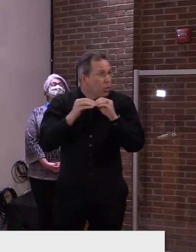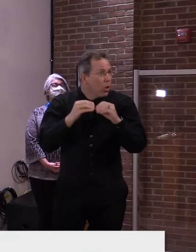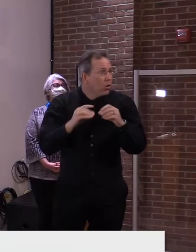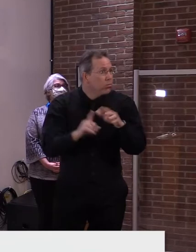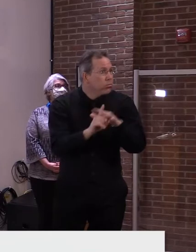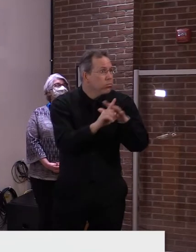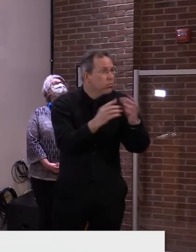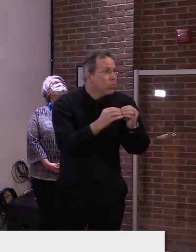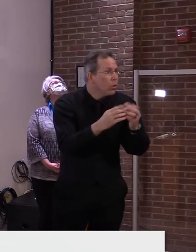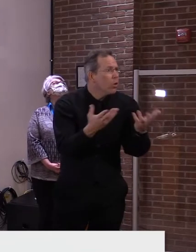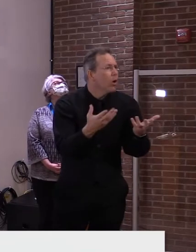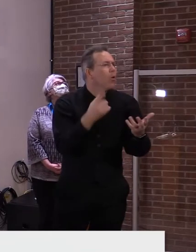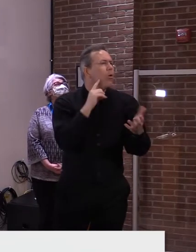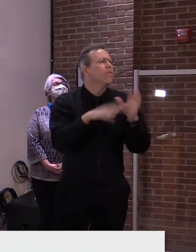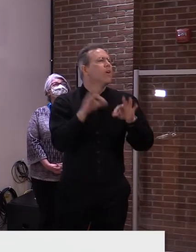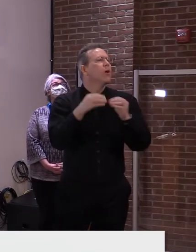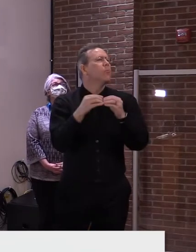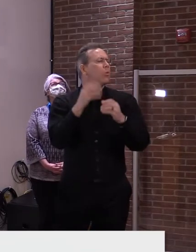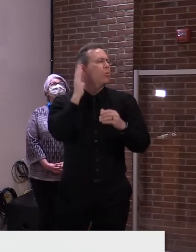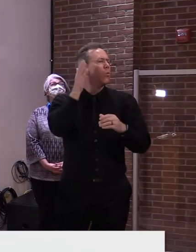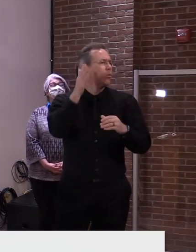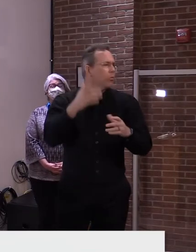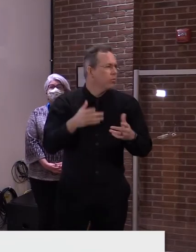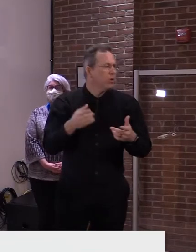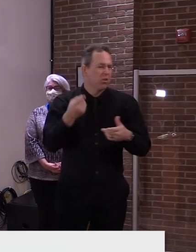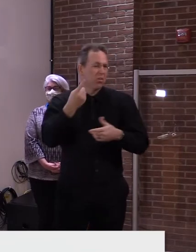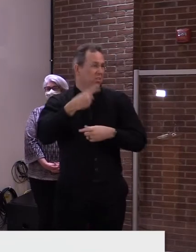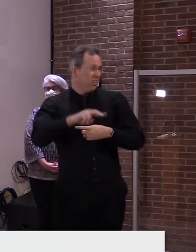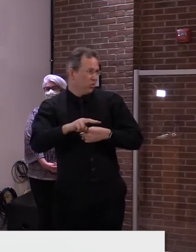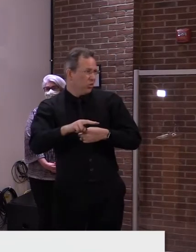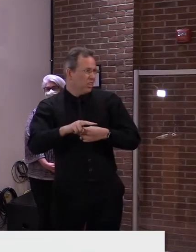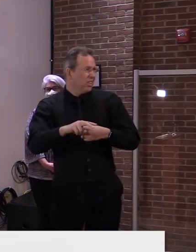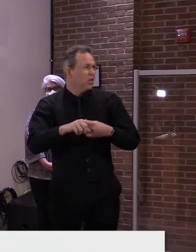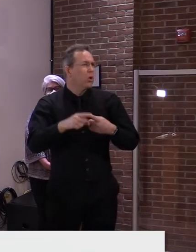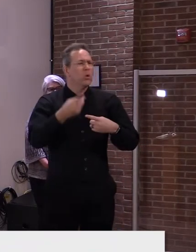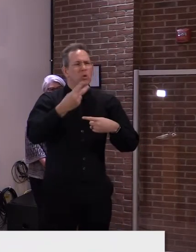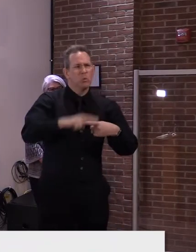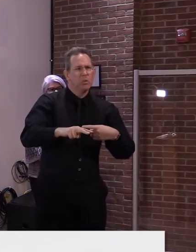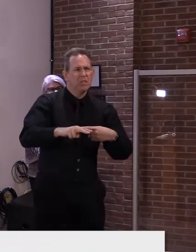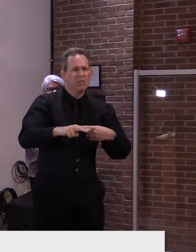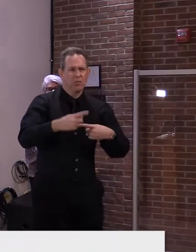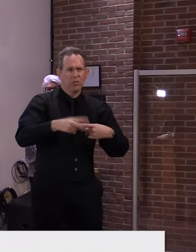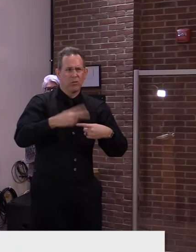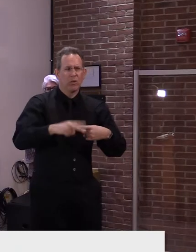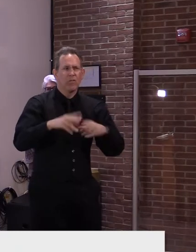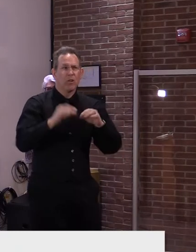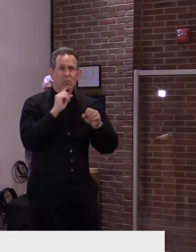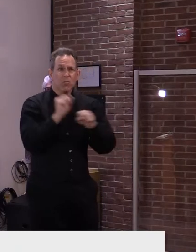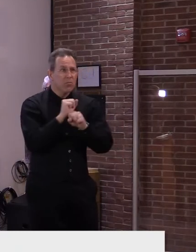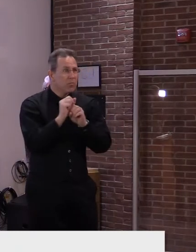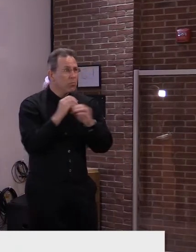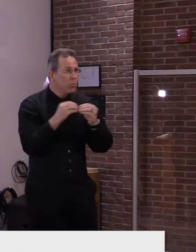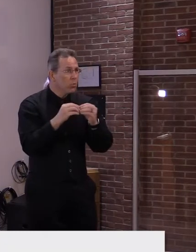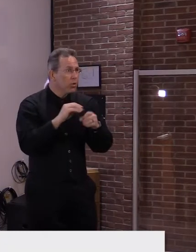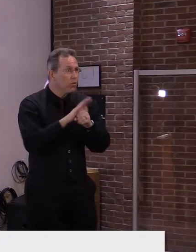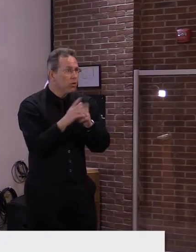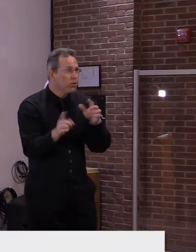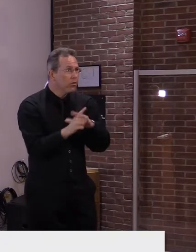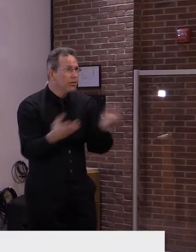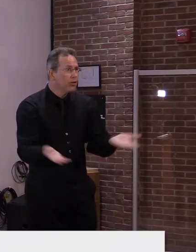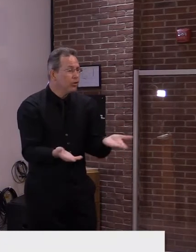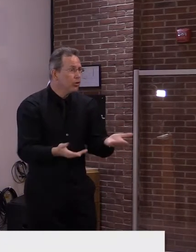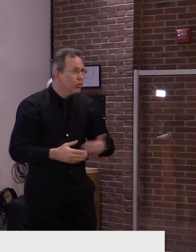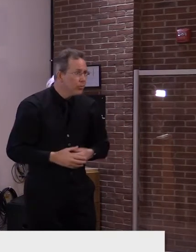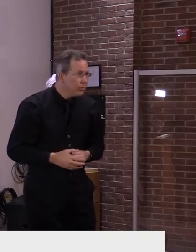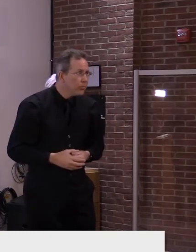about that either on next week's testing or the weeks after testing. The other thing everyone should be understanding